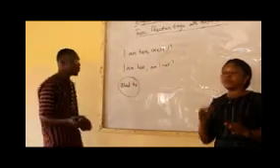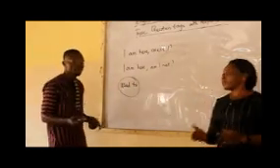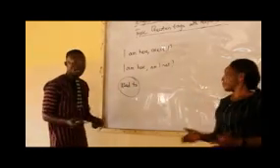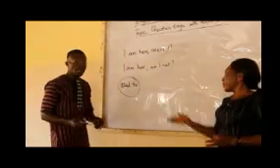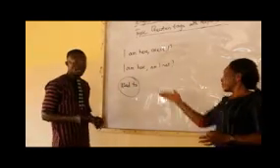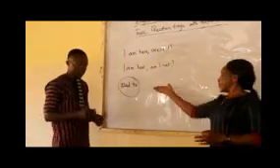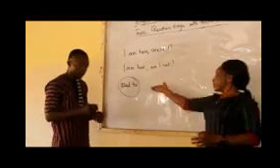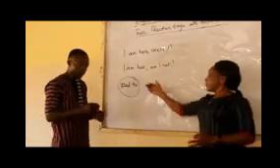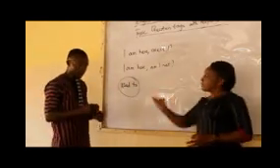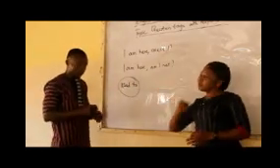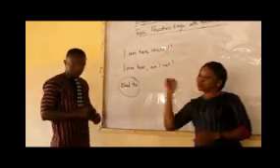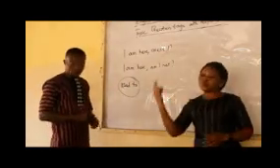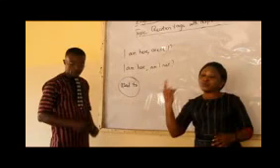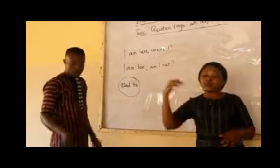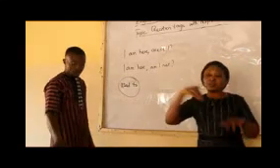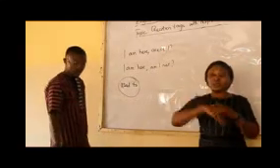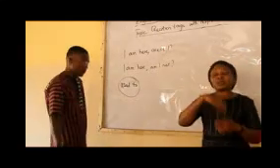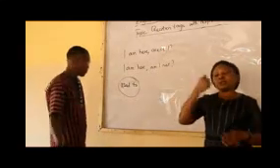how do we form the tag?